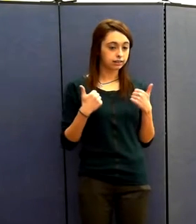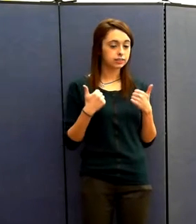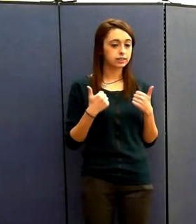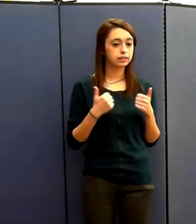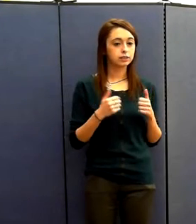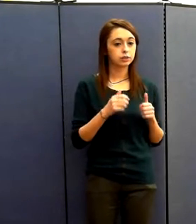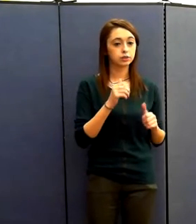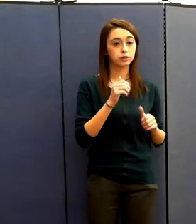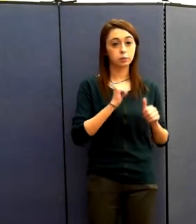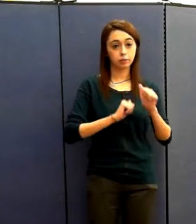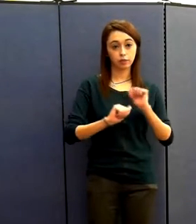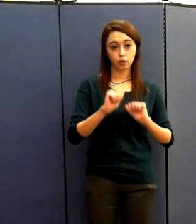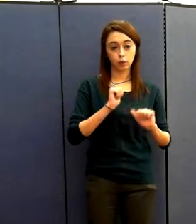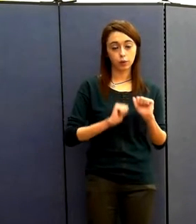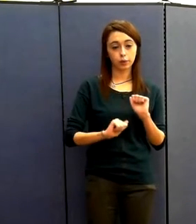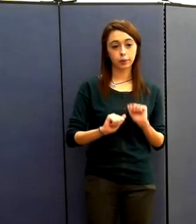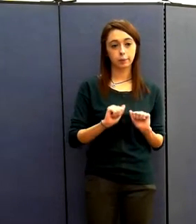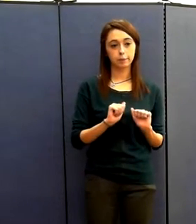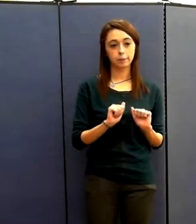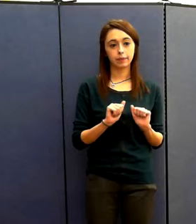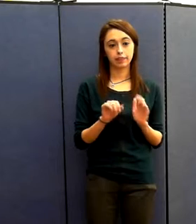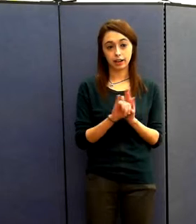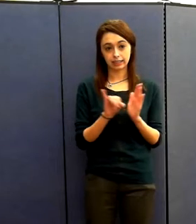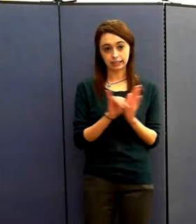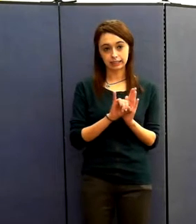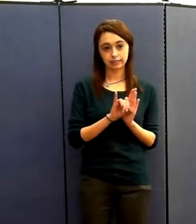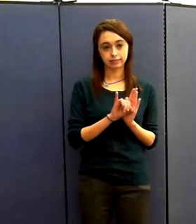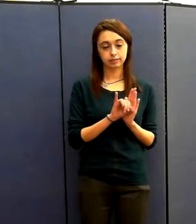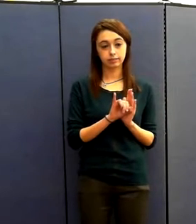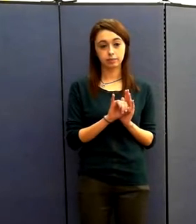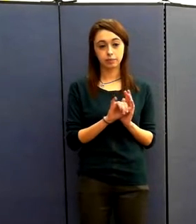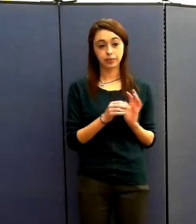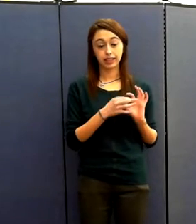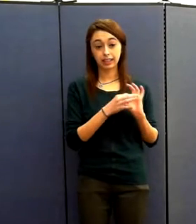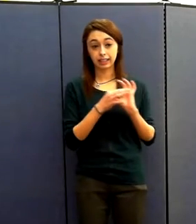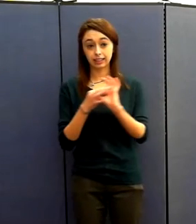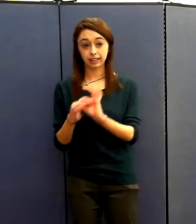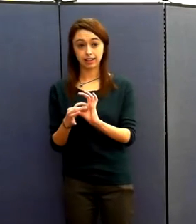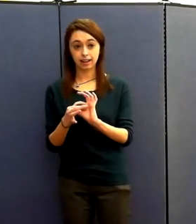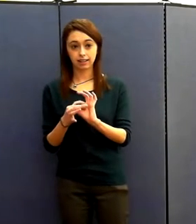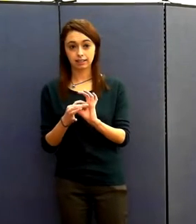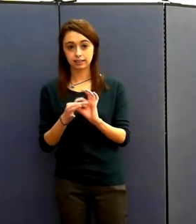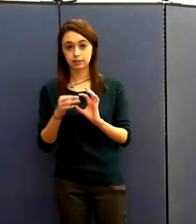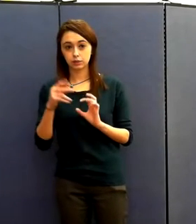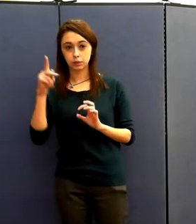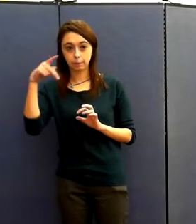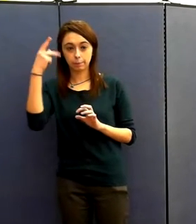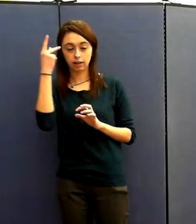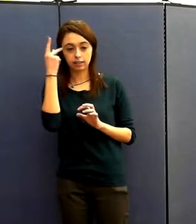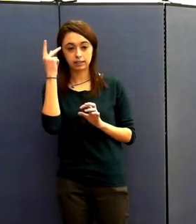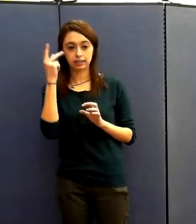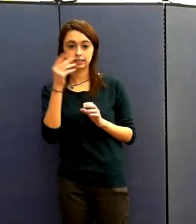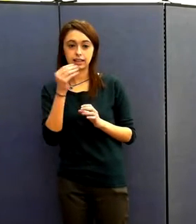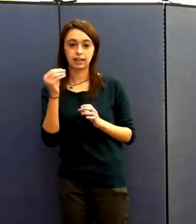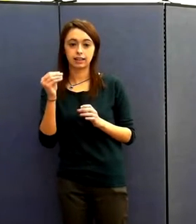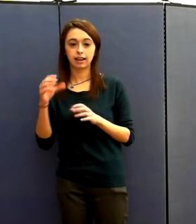identity, and did these connect to politics and activism?